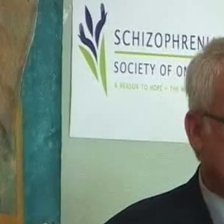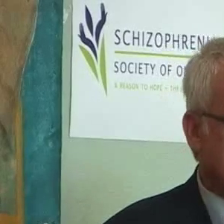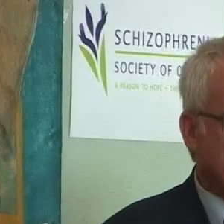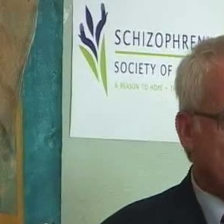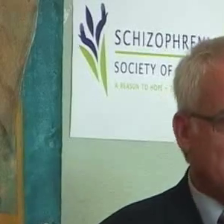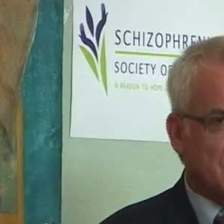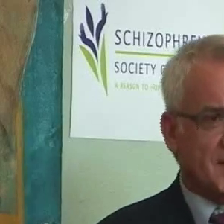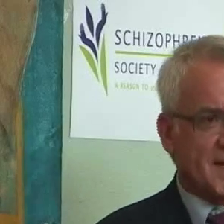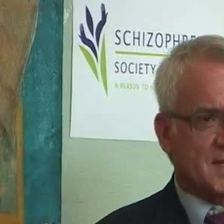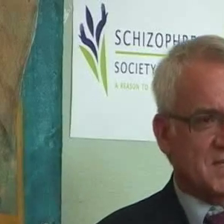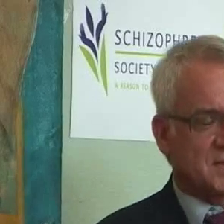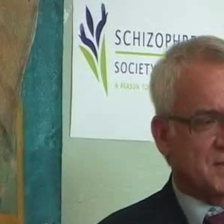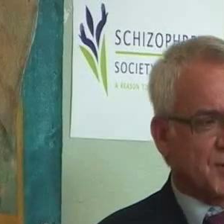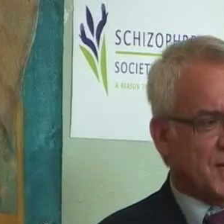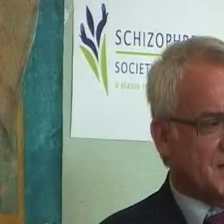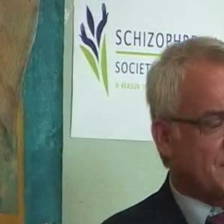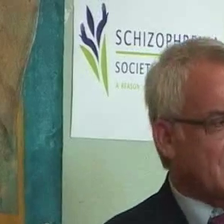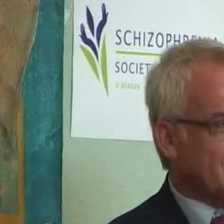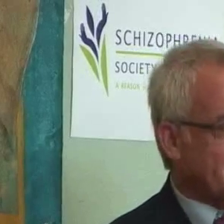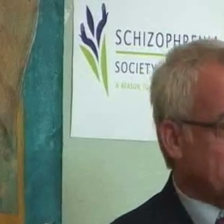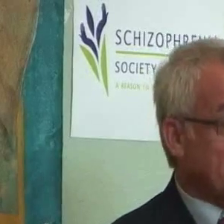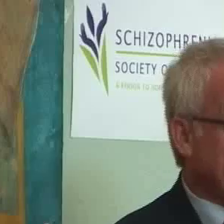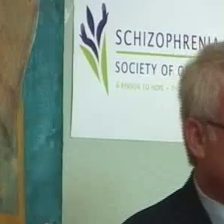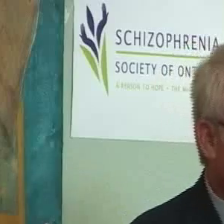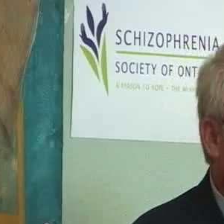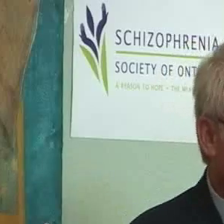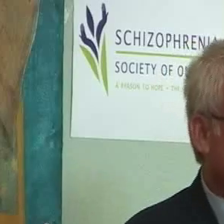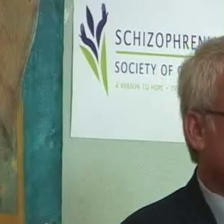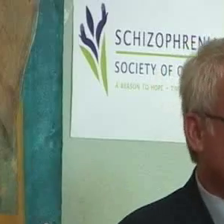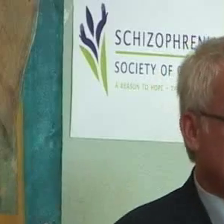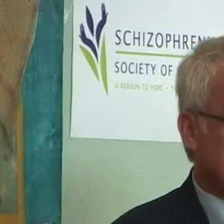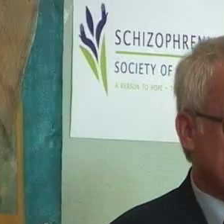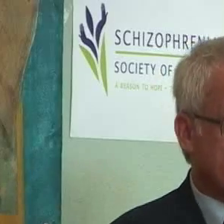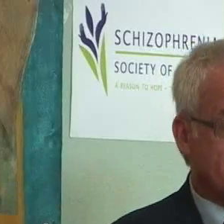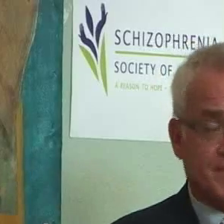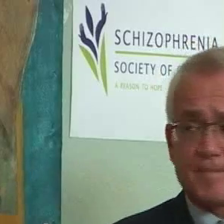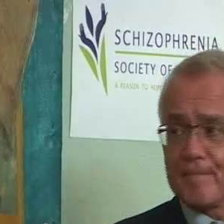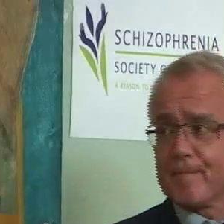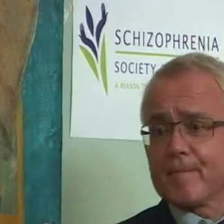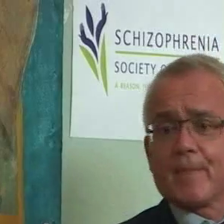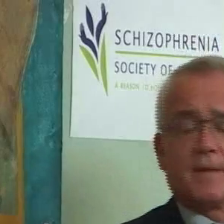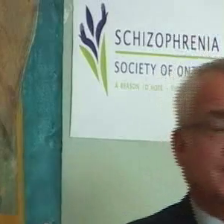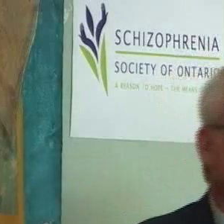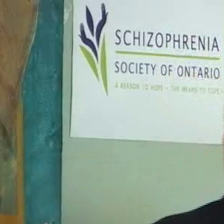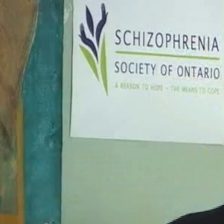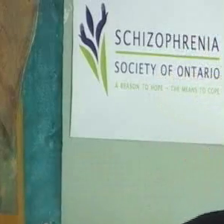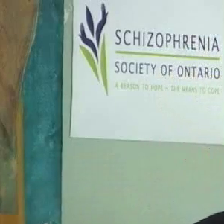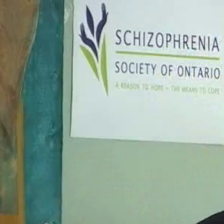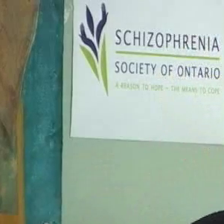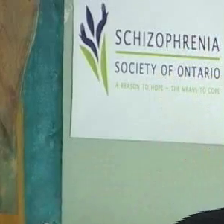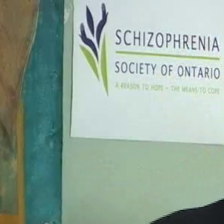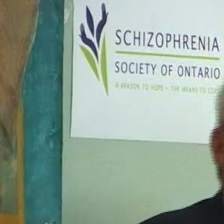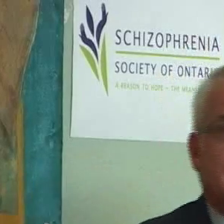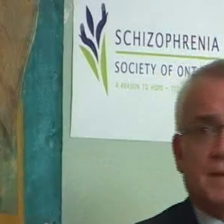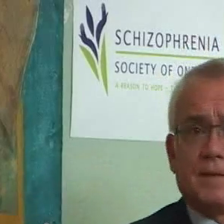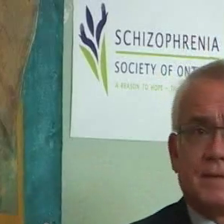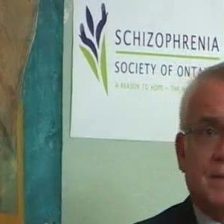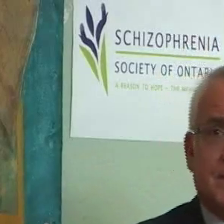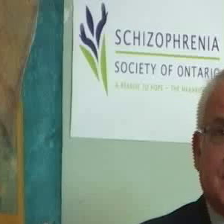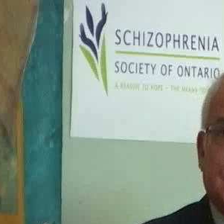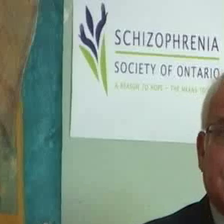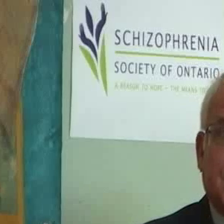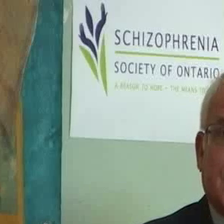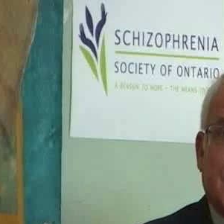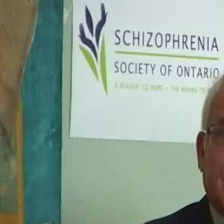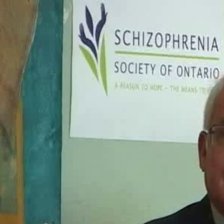less. We know that that doesn't, anything about mathematics, that doesn't work. Thank you. Now,